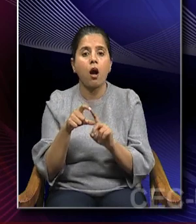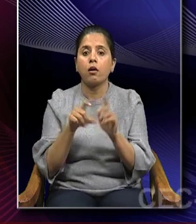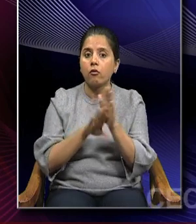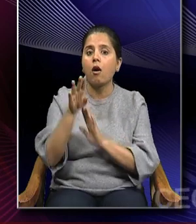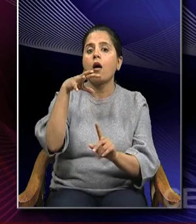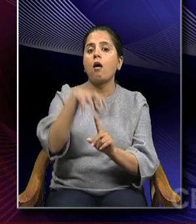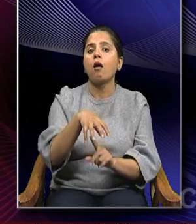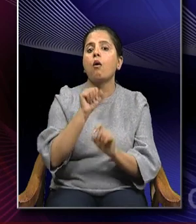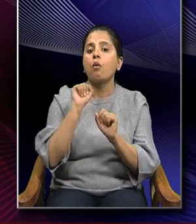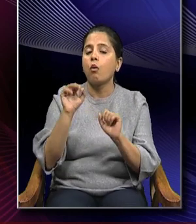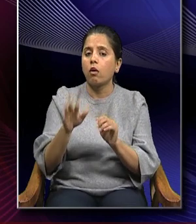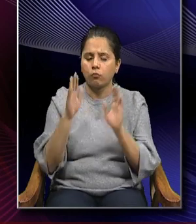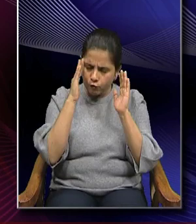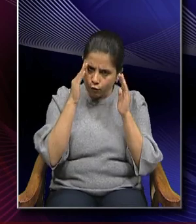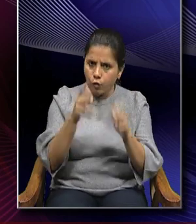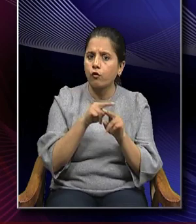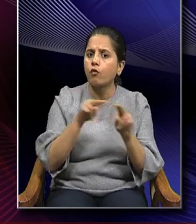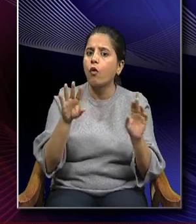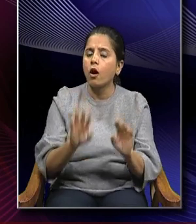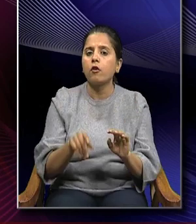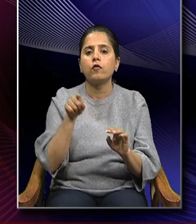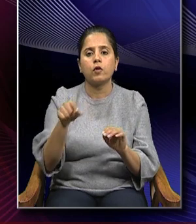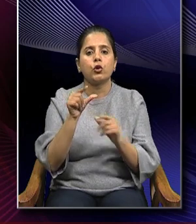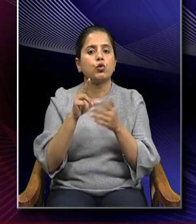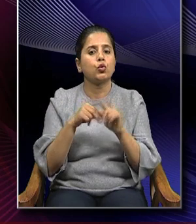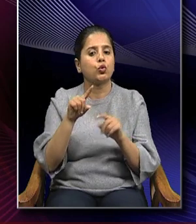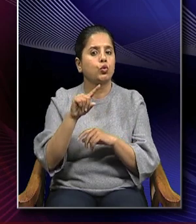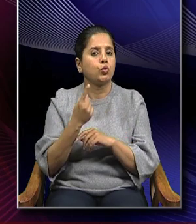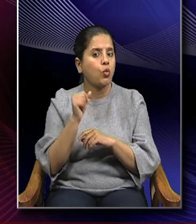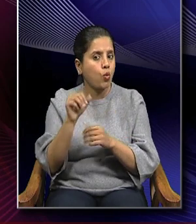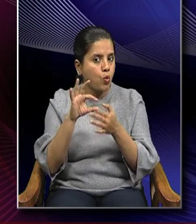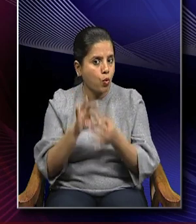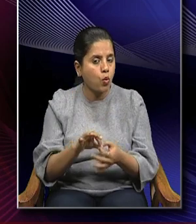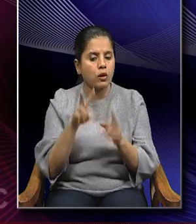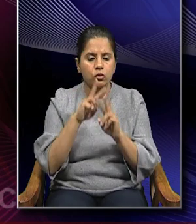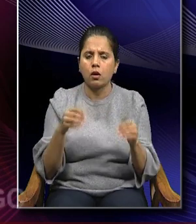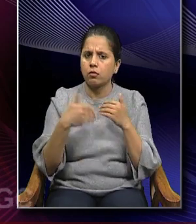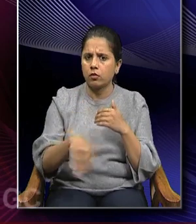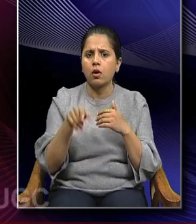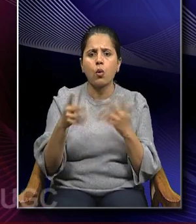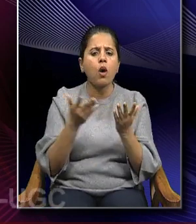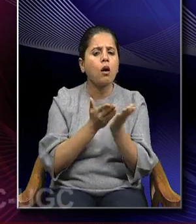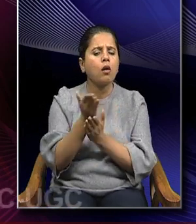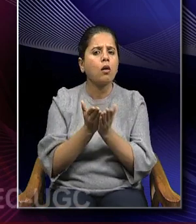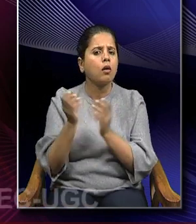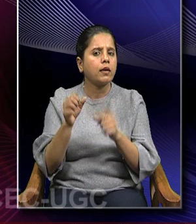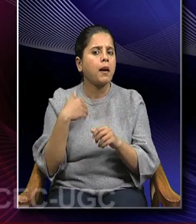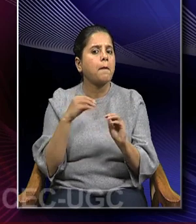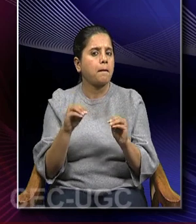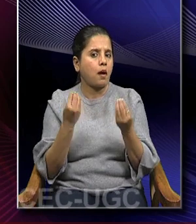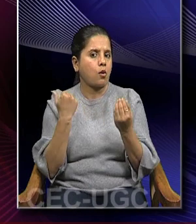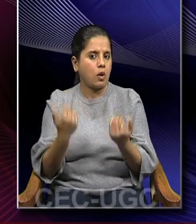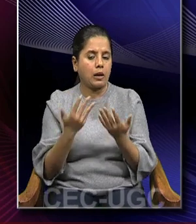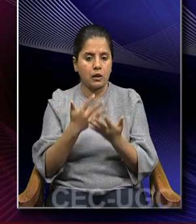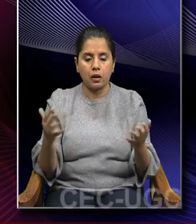is dedicated, completely dedicated unit to keep on doing some research that in what ways can we improve our